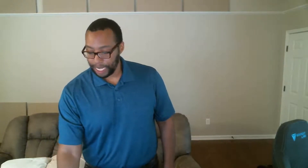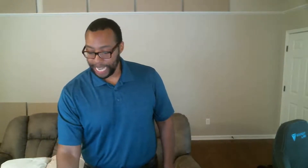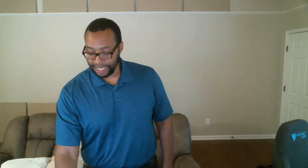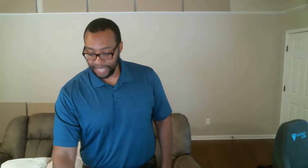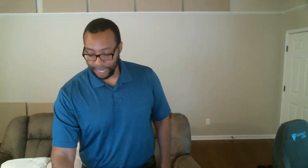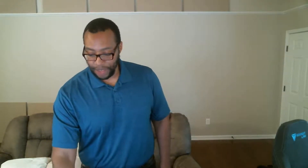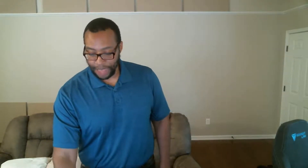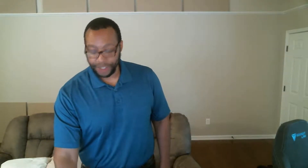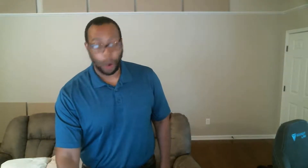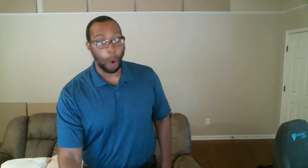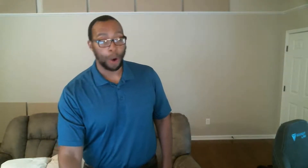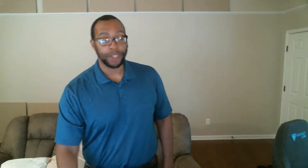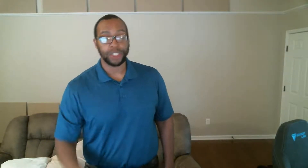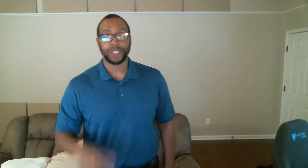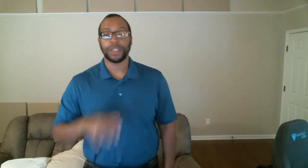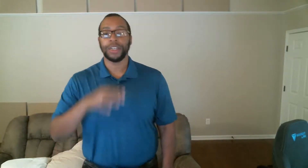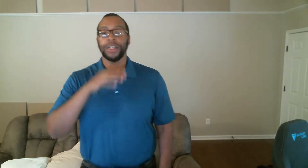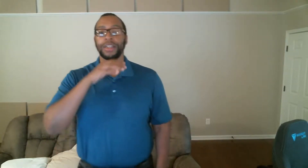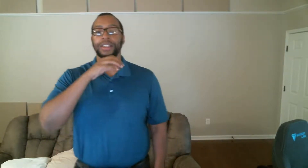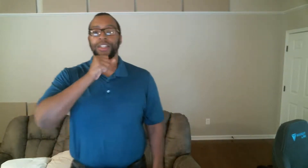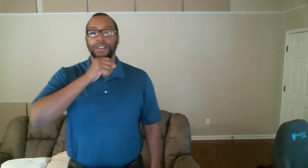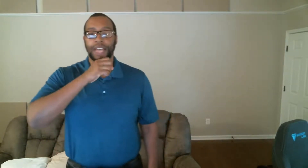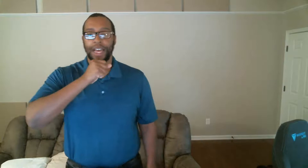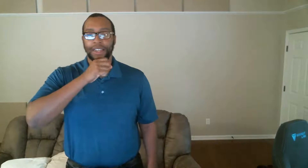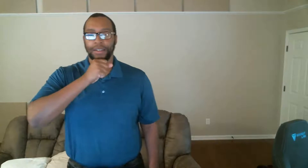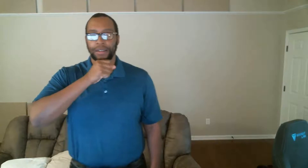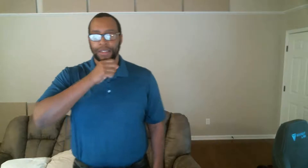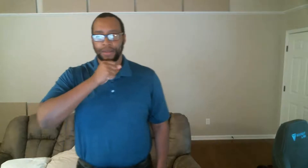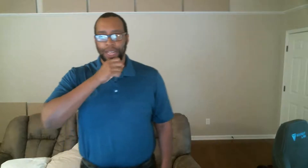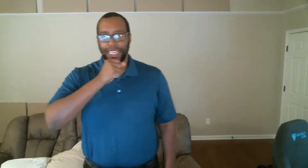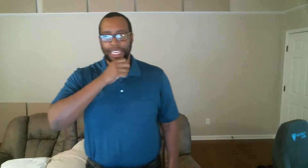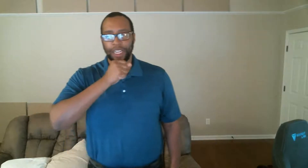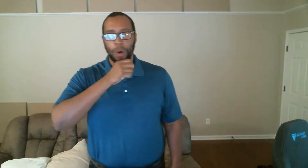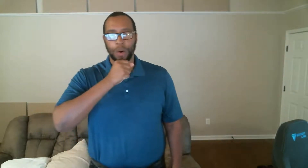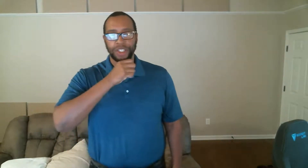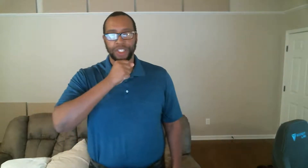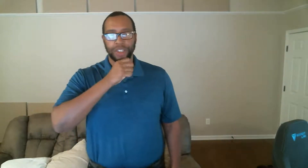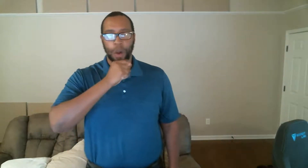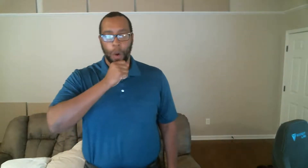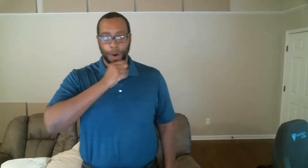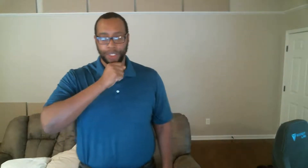Next sign you have is orange. You got it, like eating an orange. Orange.